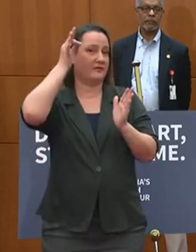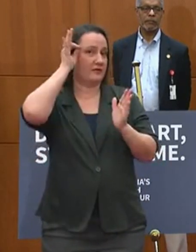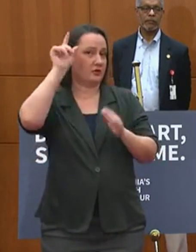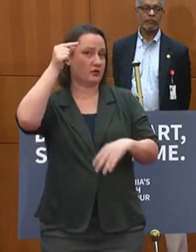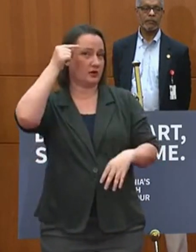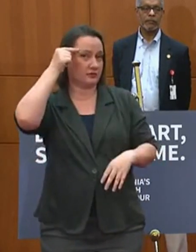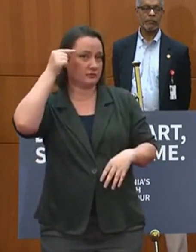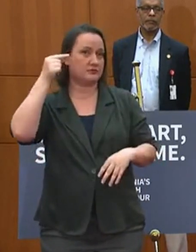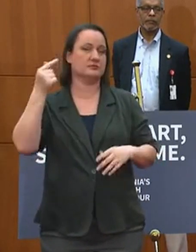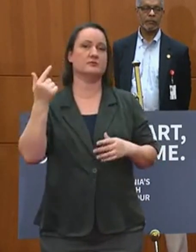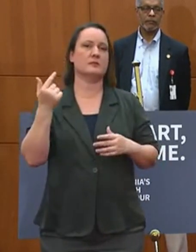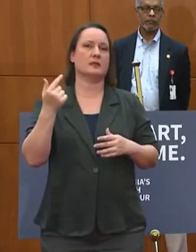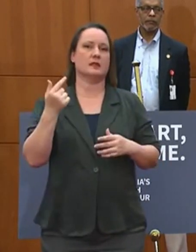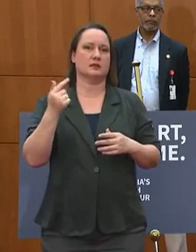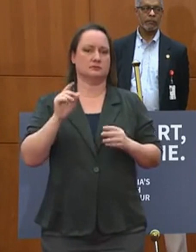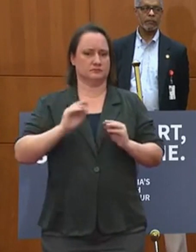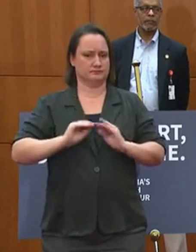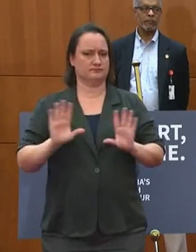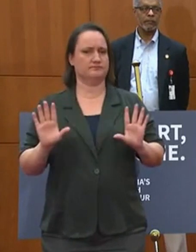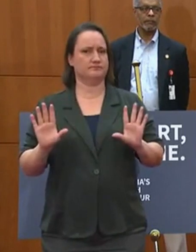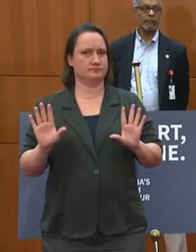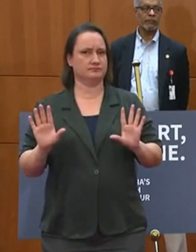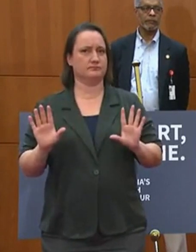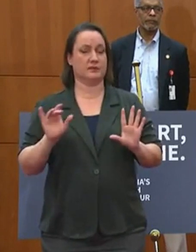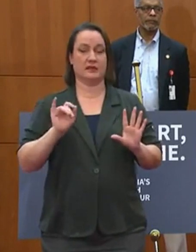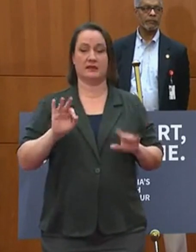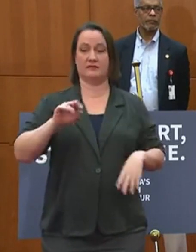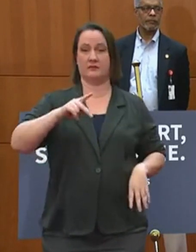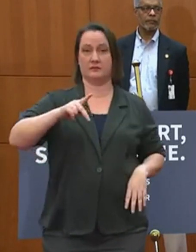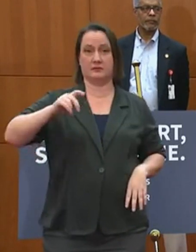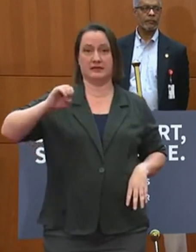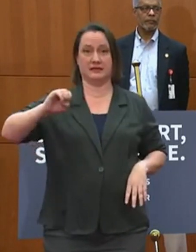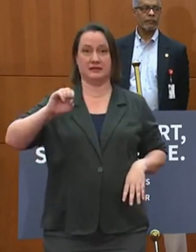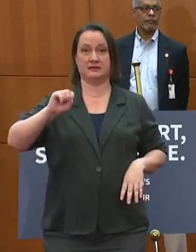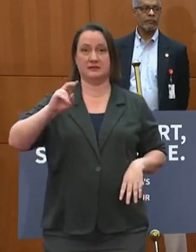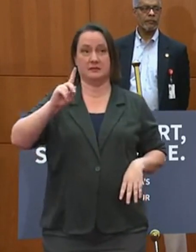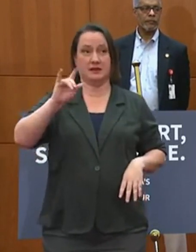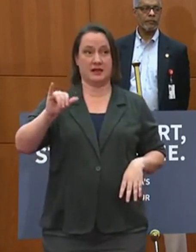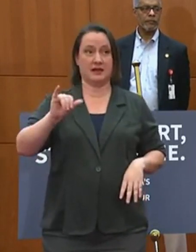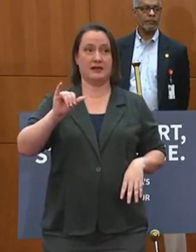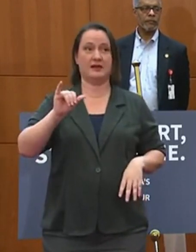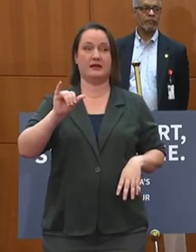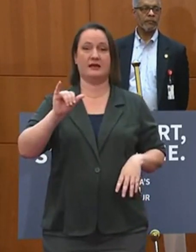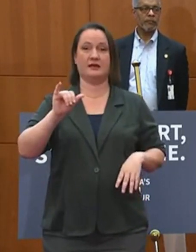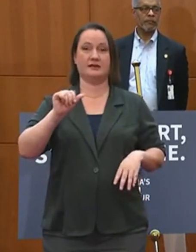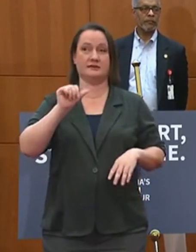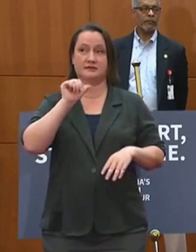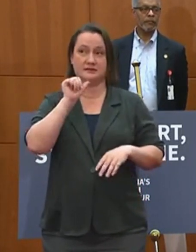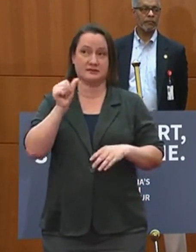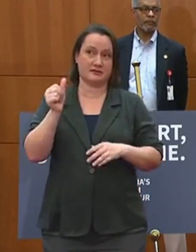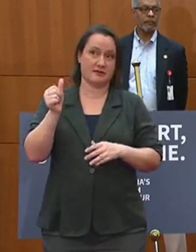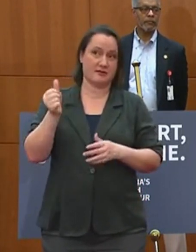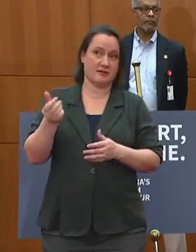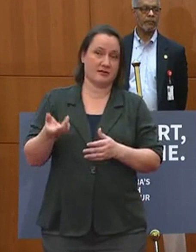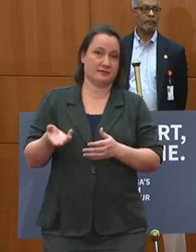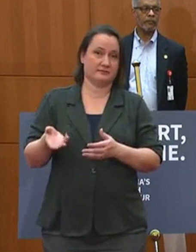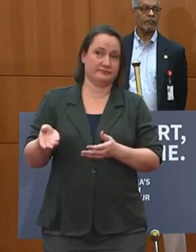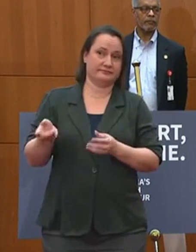and there's no question that if PPE supplies aren't dramatically increased in the weeks